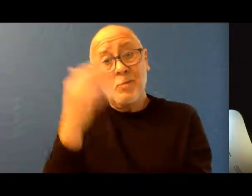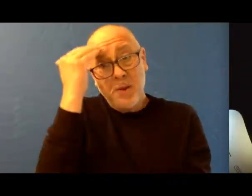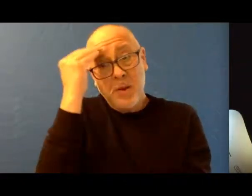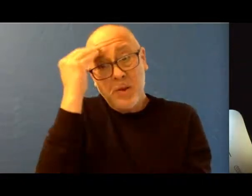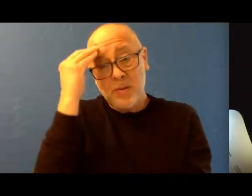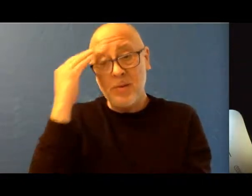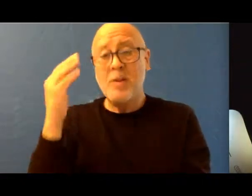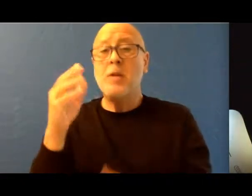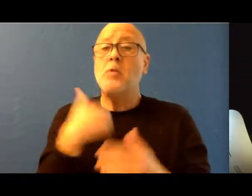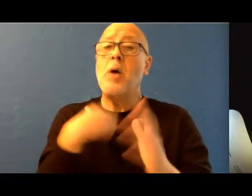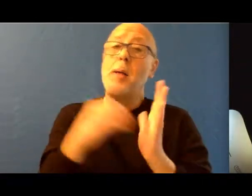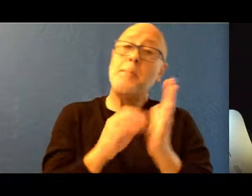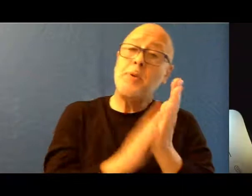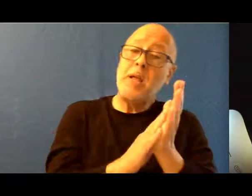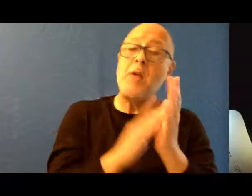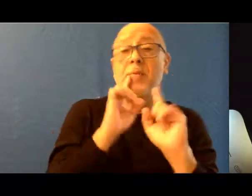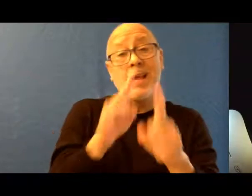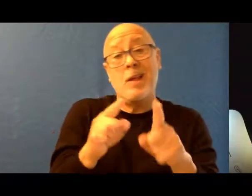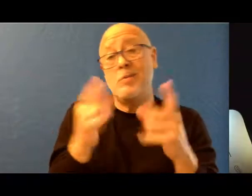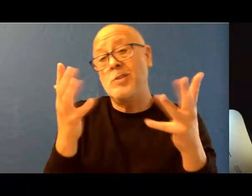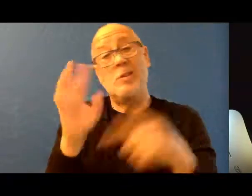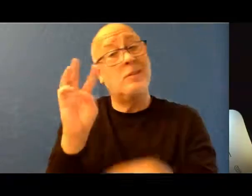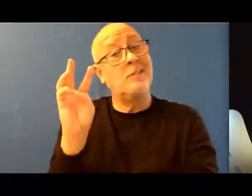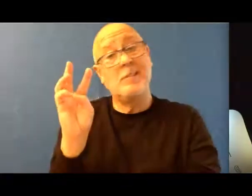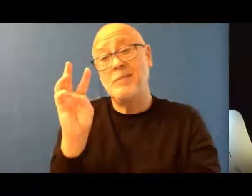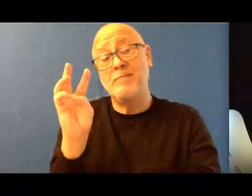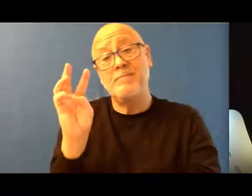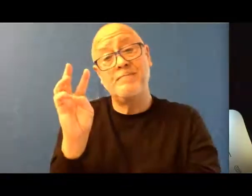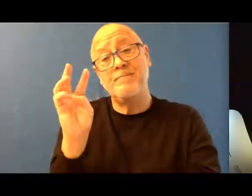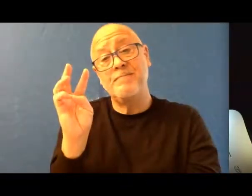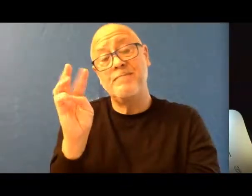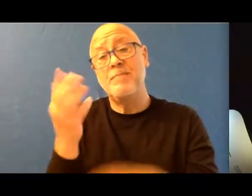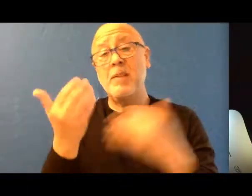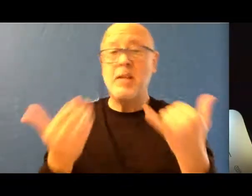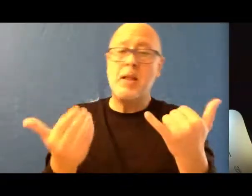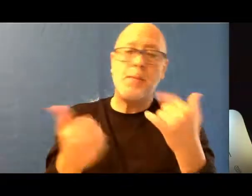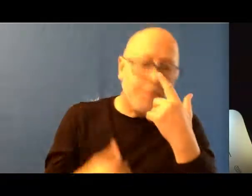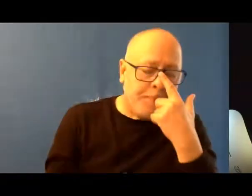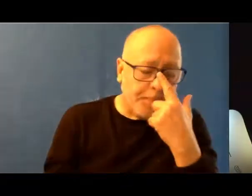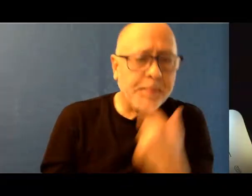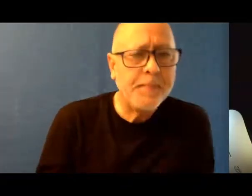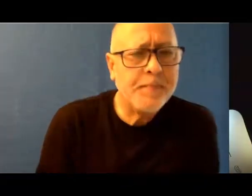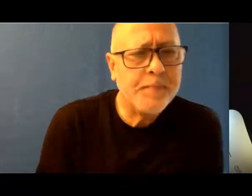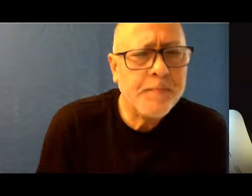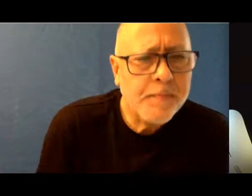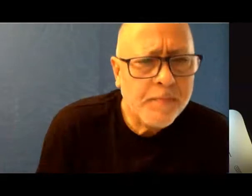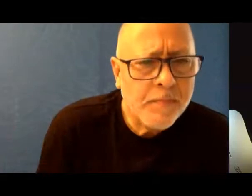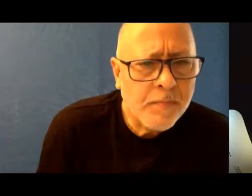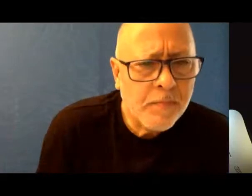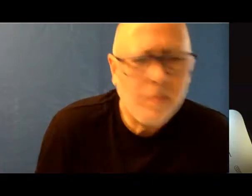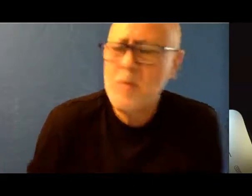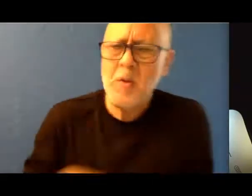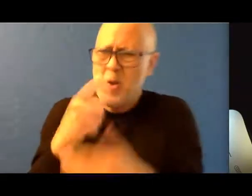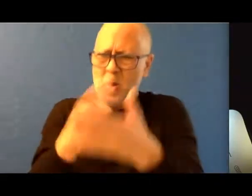So I just write down the answer, 6. Now, what was important in step